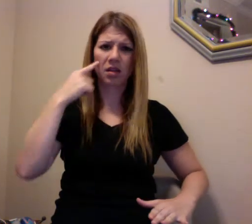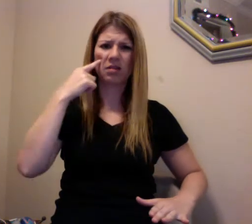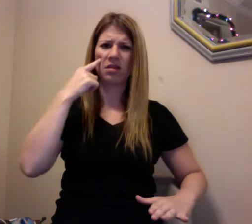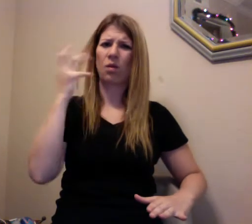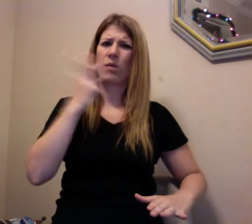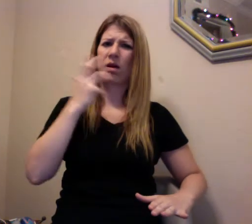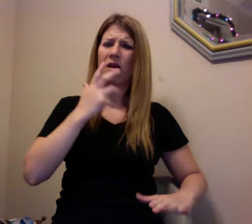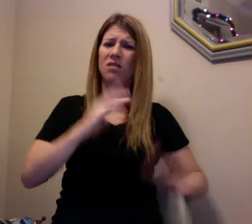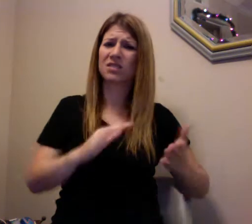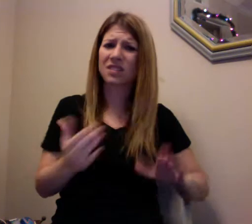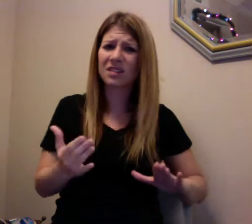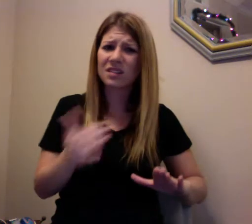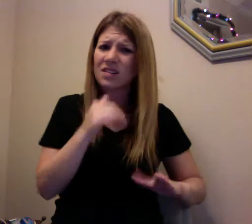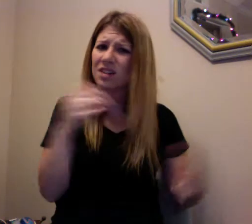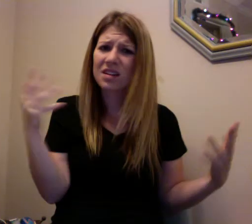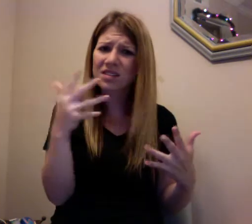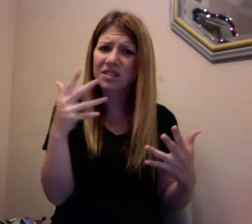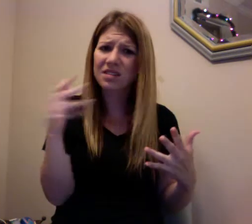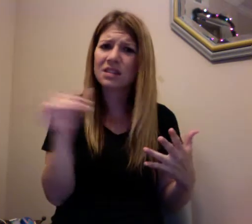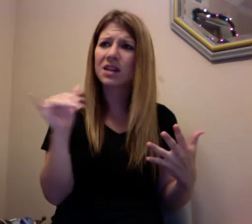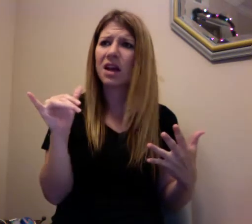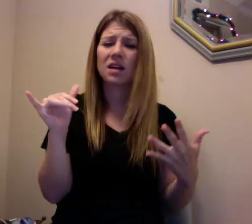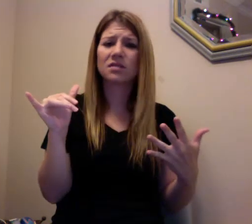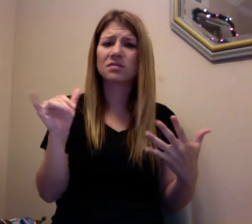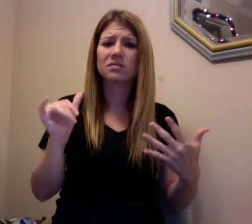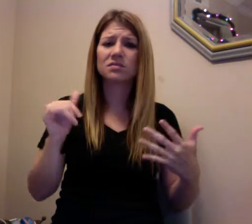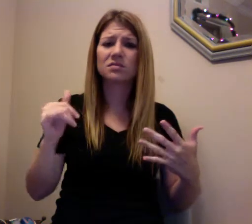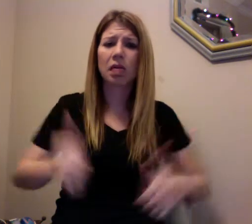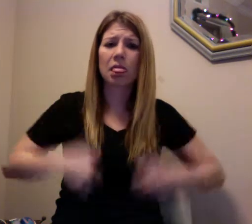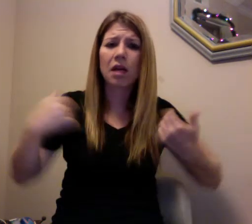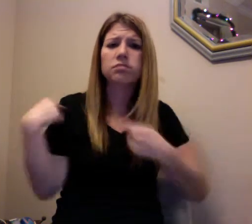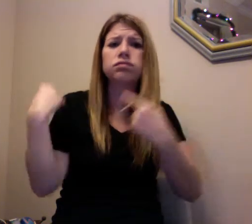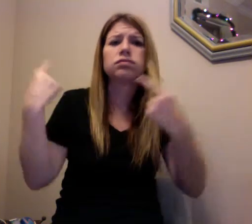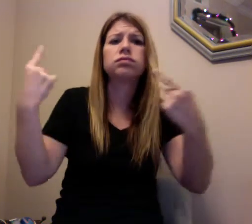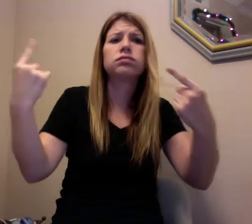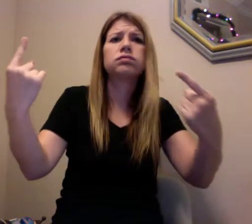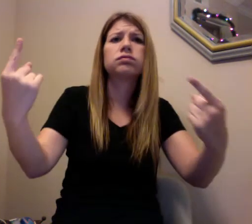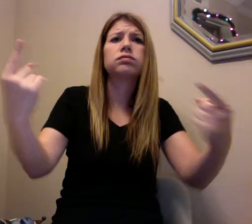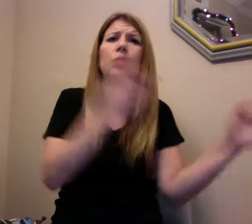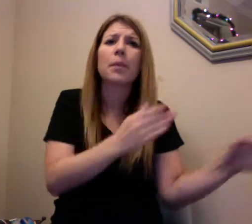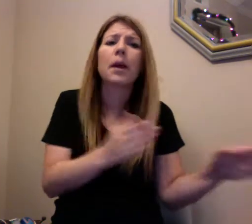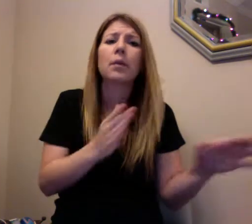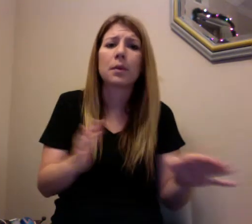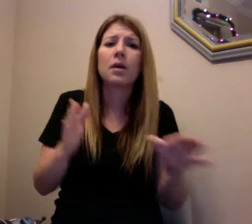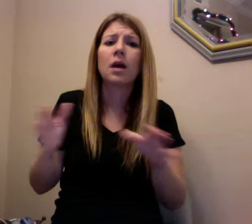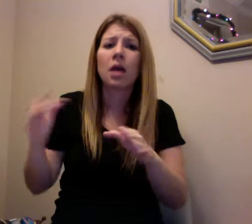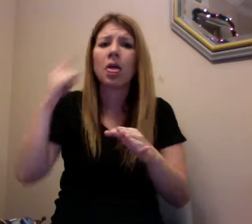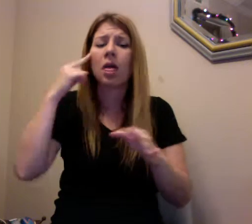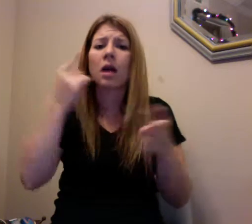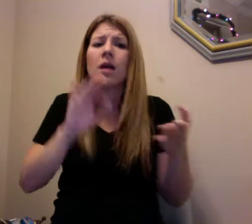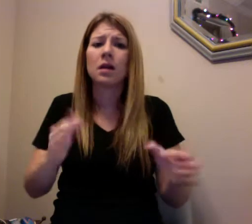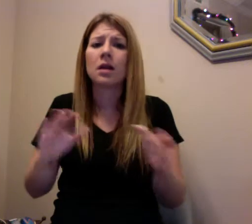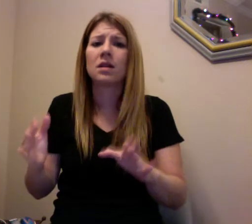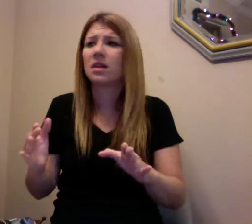But it was very sad. I didn't want to go. I love my life. And that sadness really framed in